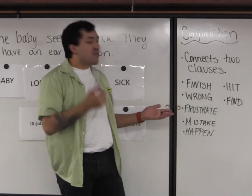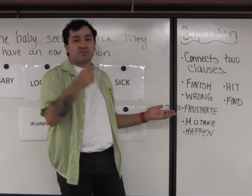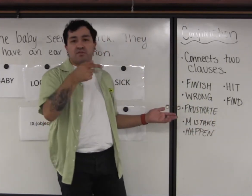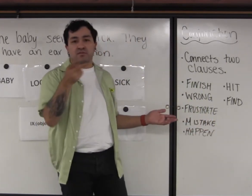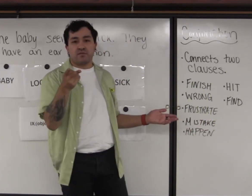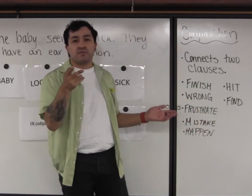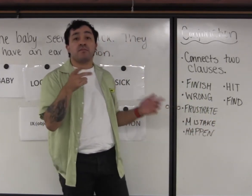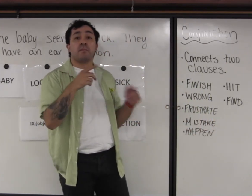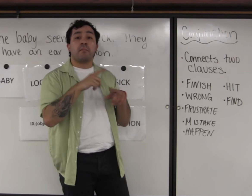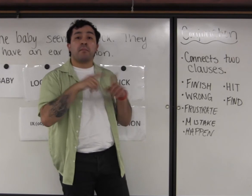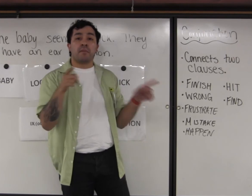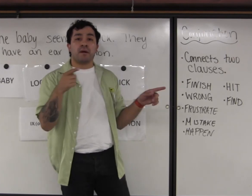connect these two things. So